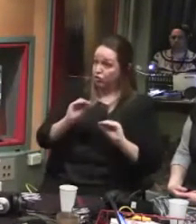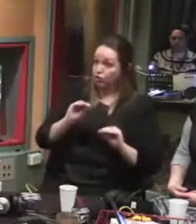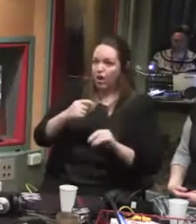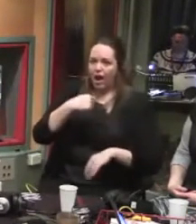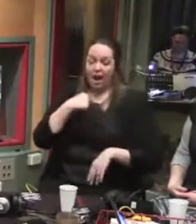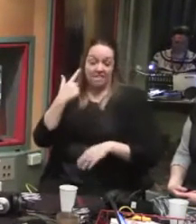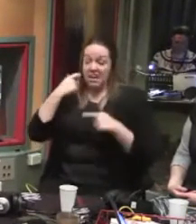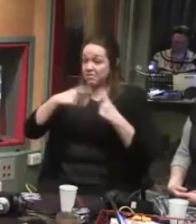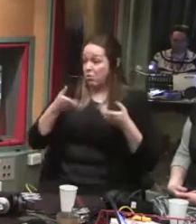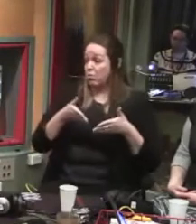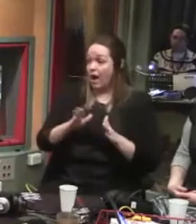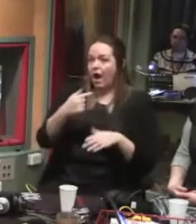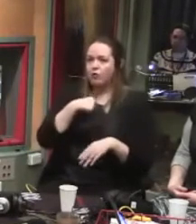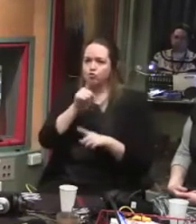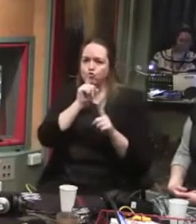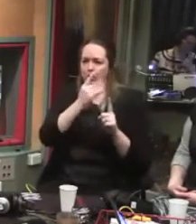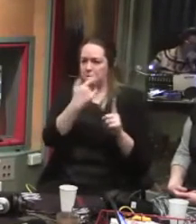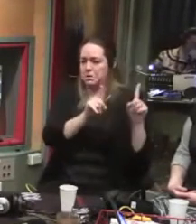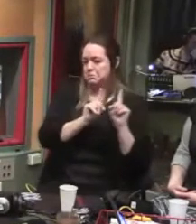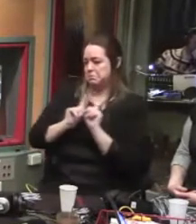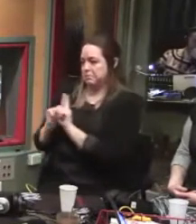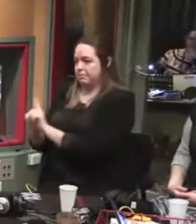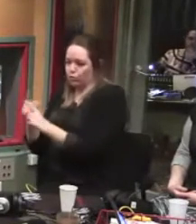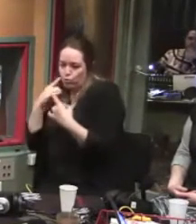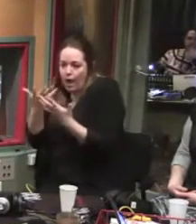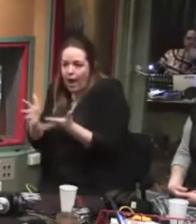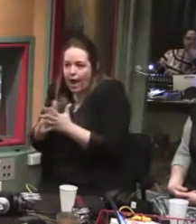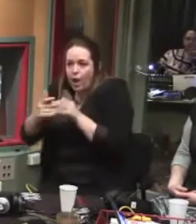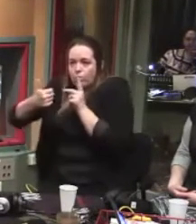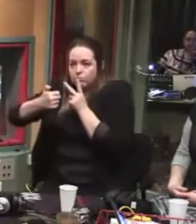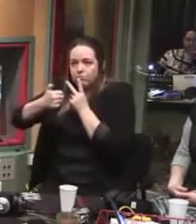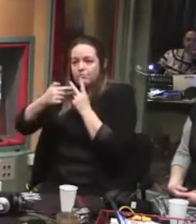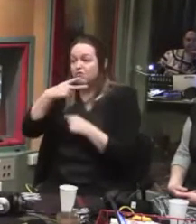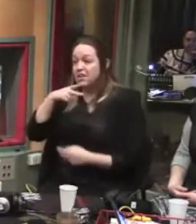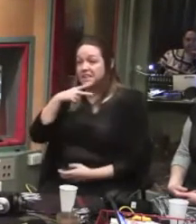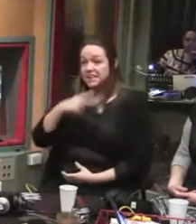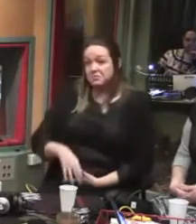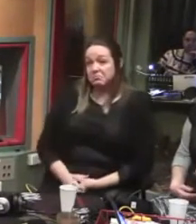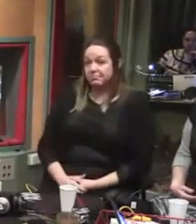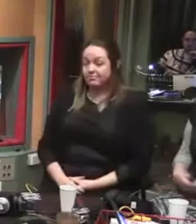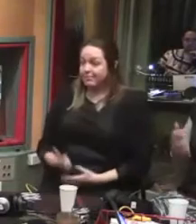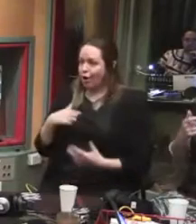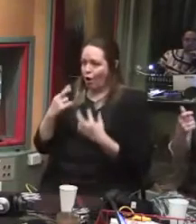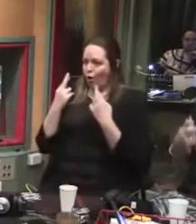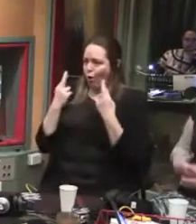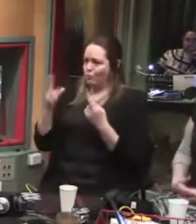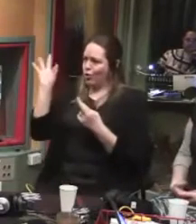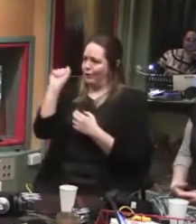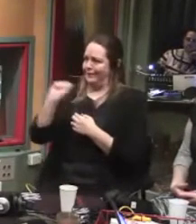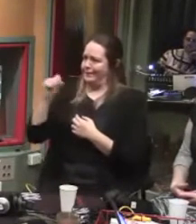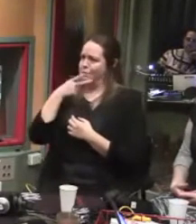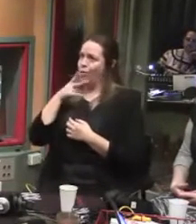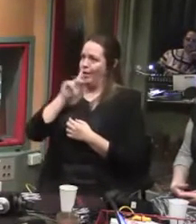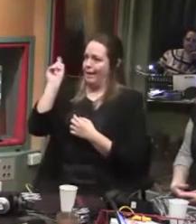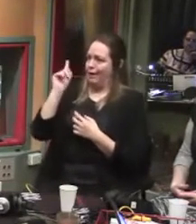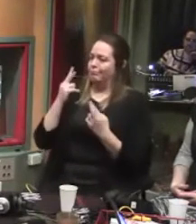found another way. So I just took him away somewhere quietly and I showed him how to light the cigarette. I hope he's not smoking still, but, you